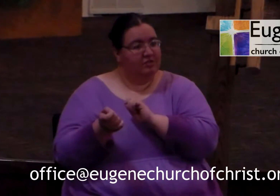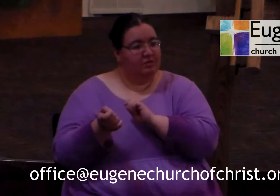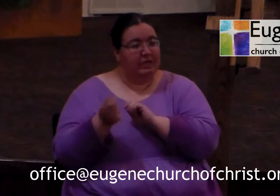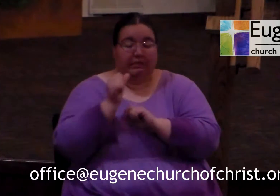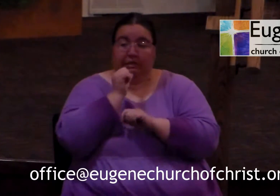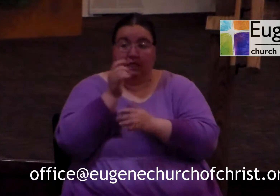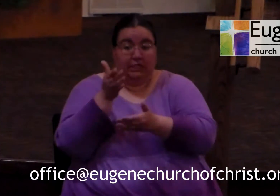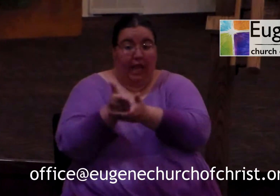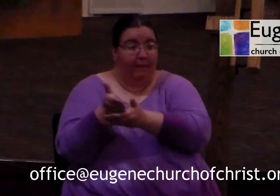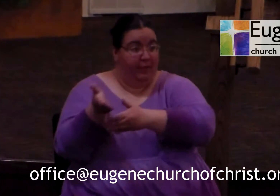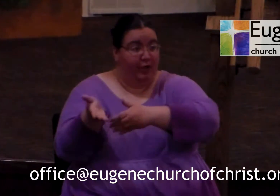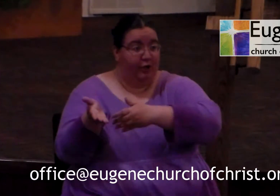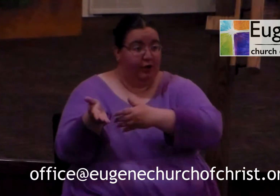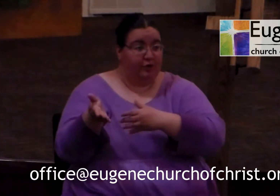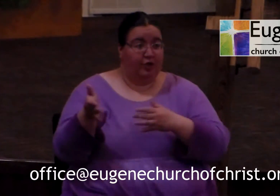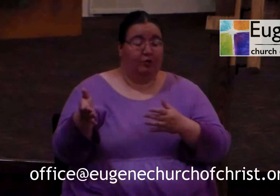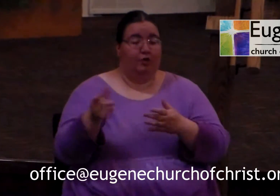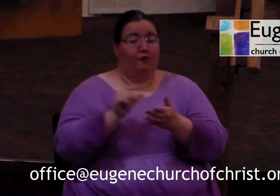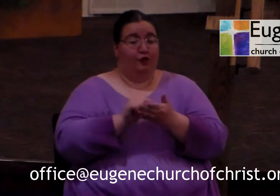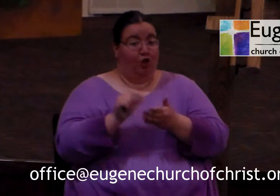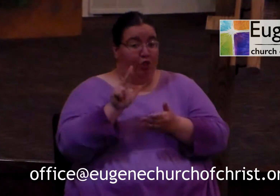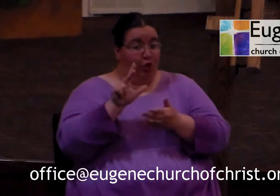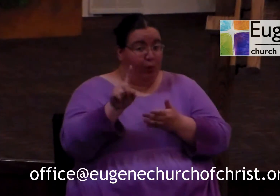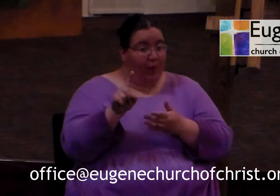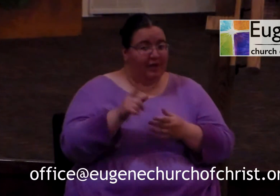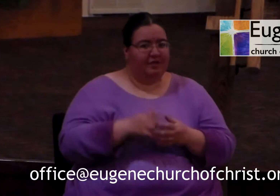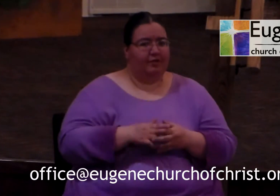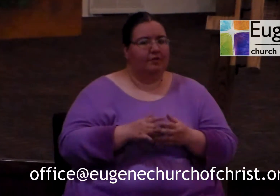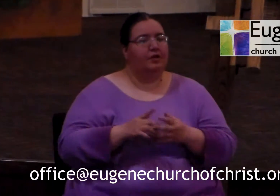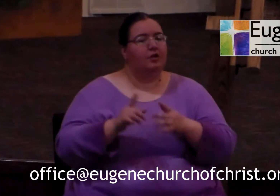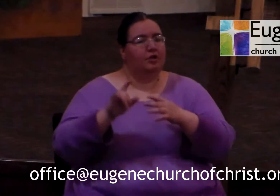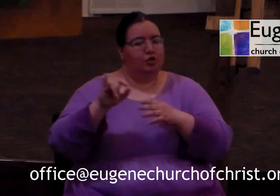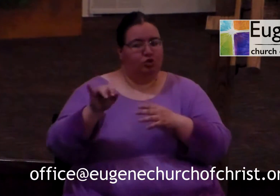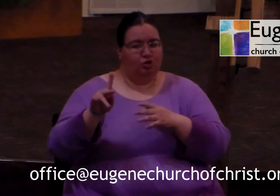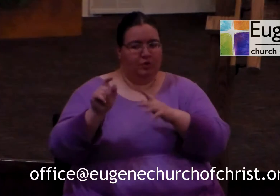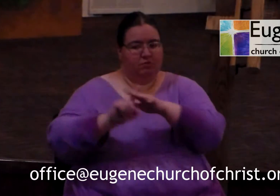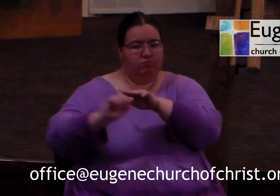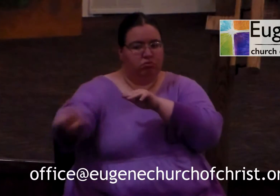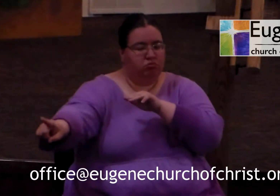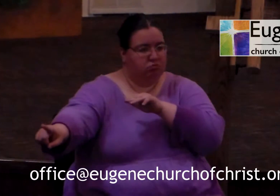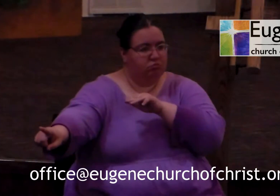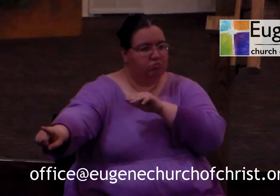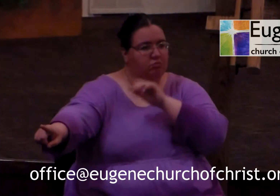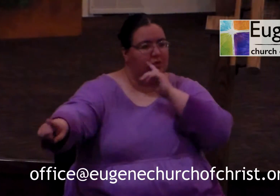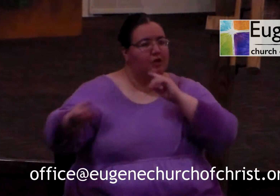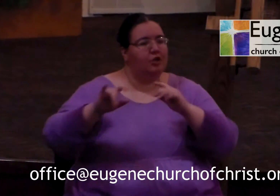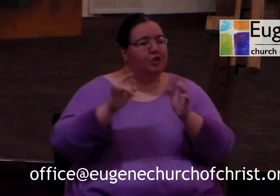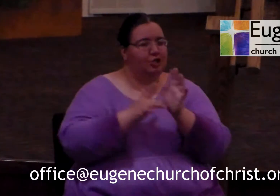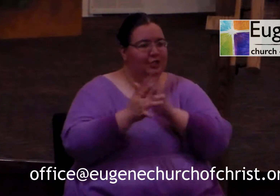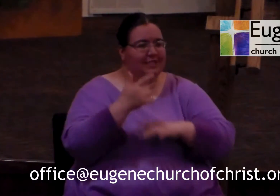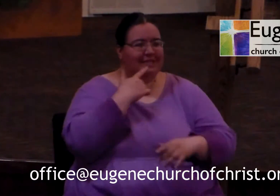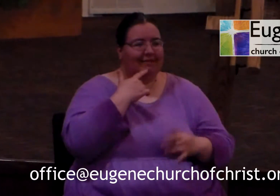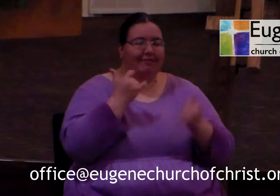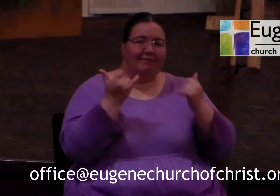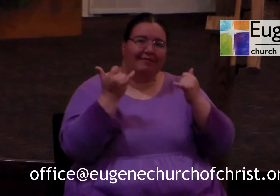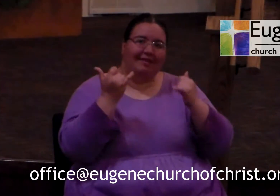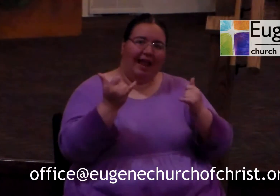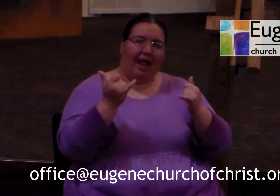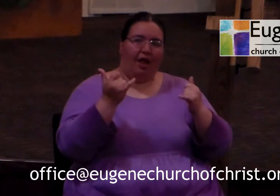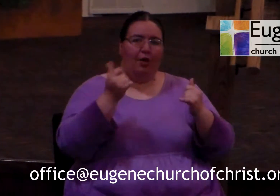it says, when he was gone, Jesus said, "Now is the Son of Man glorified, and God is glorified in him. If God is glorified in him, God will glorify